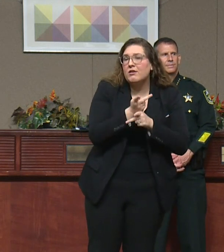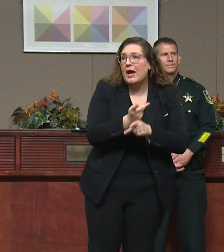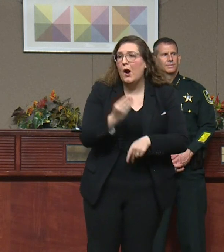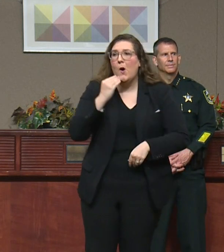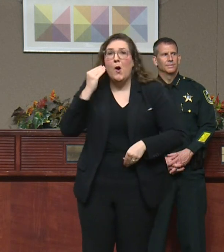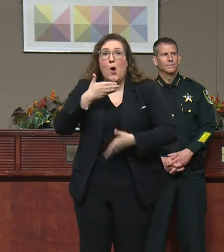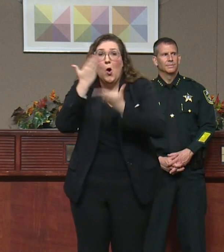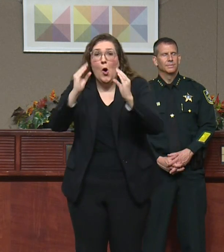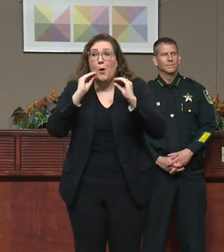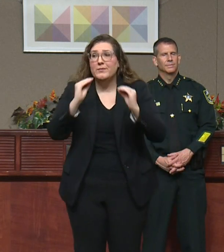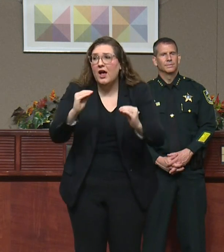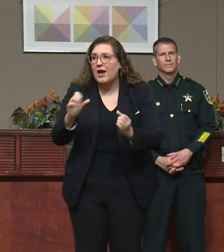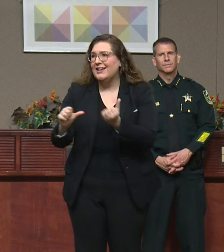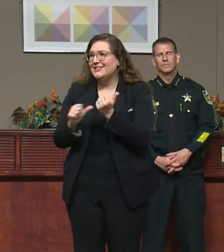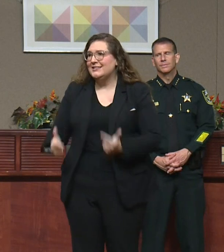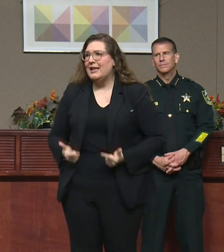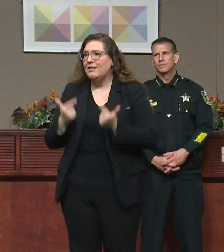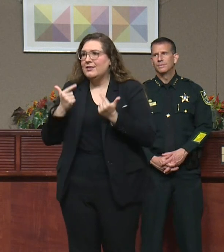living in assisted living facilities.